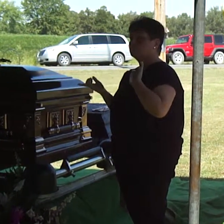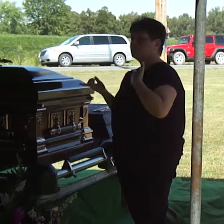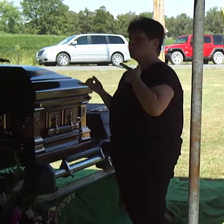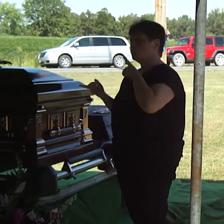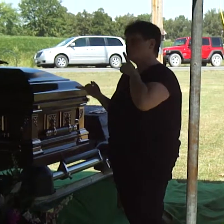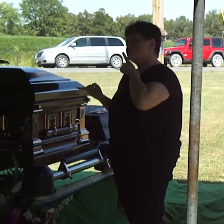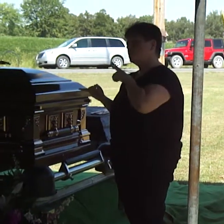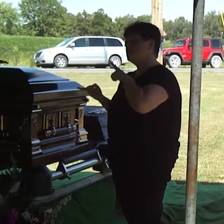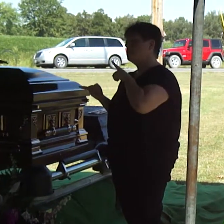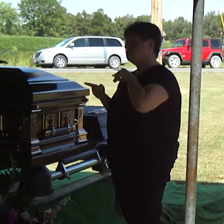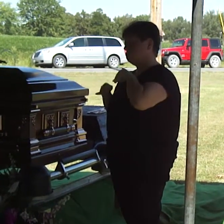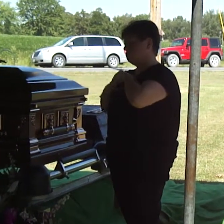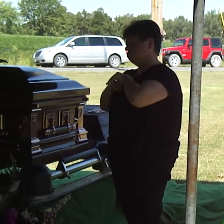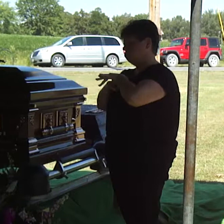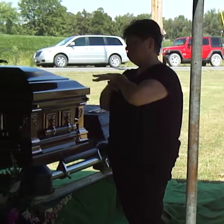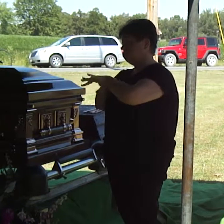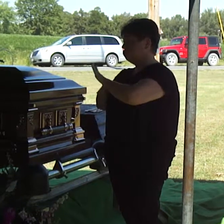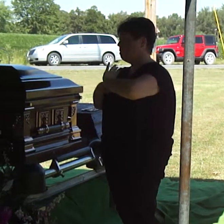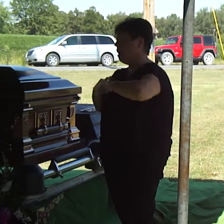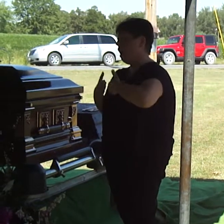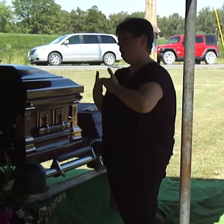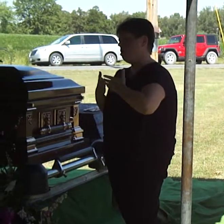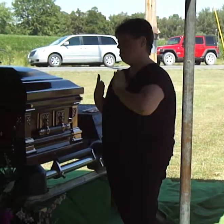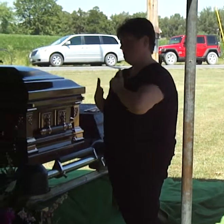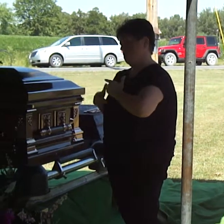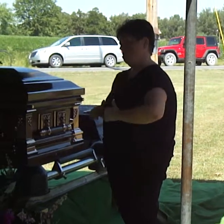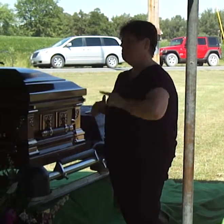that really influenced all our lives.